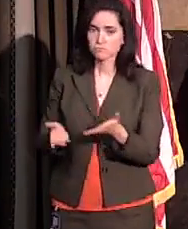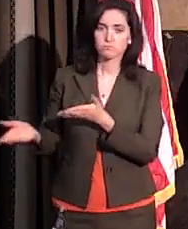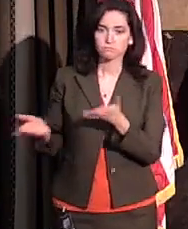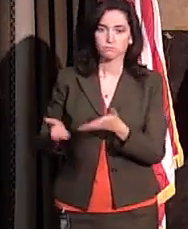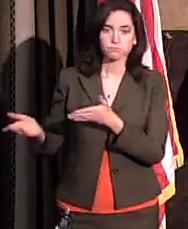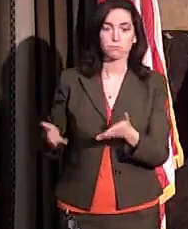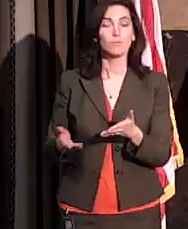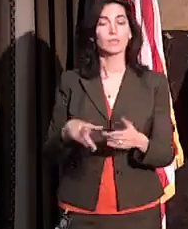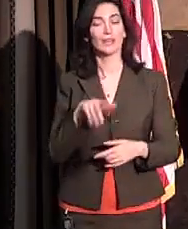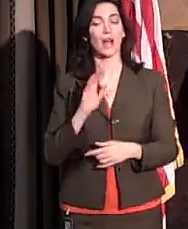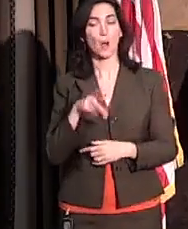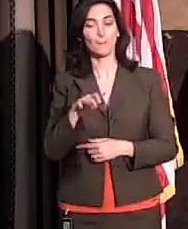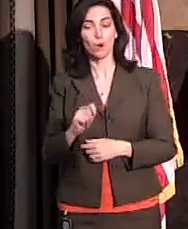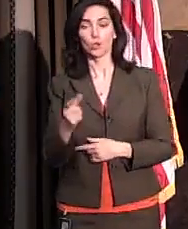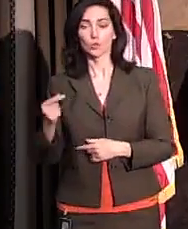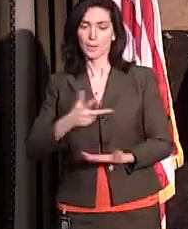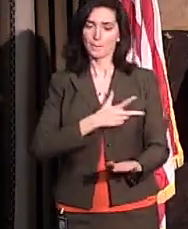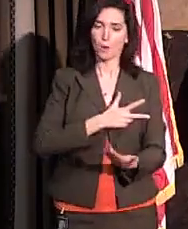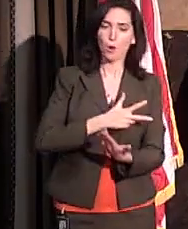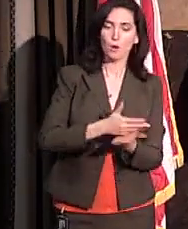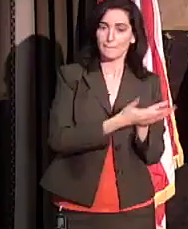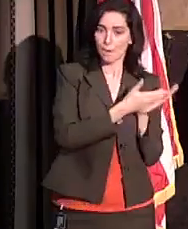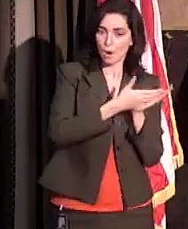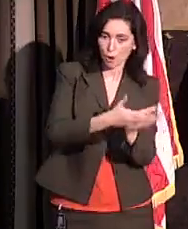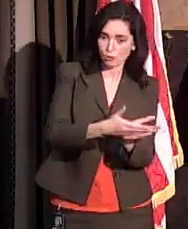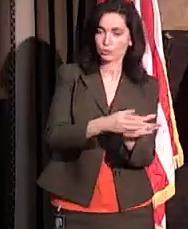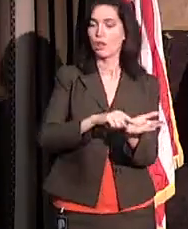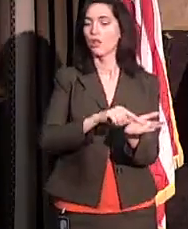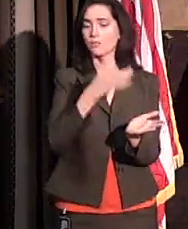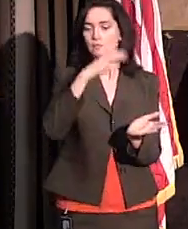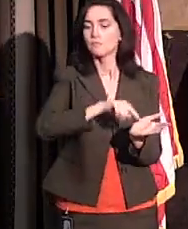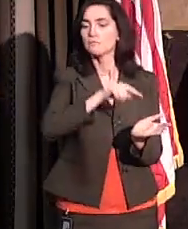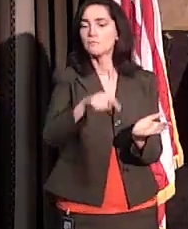connectivity with trucking routes, rail, and airports.